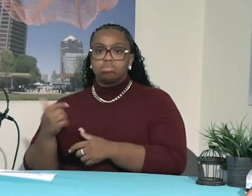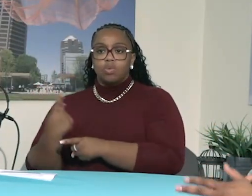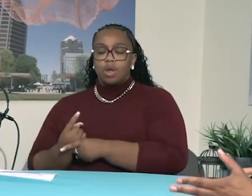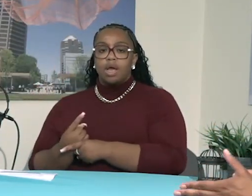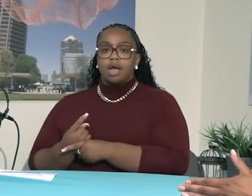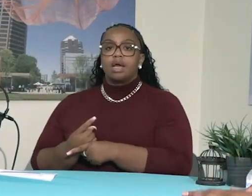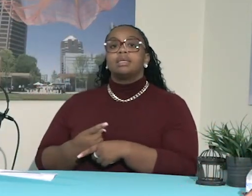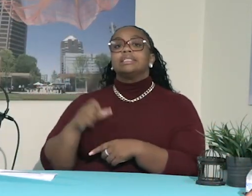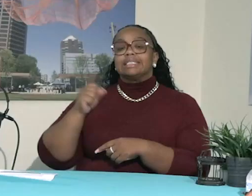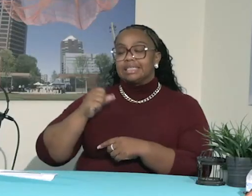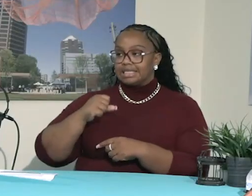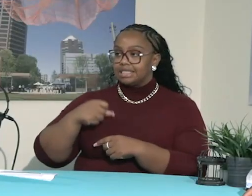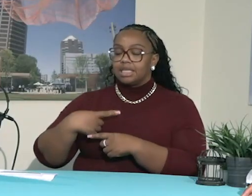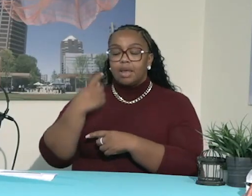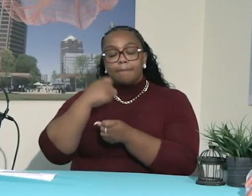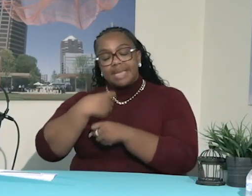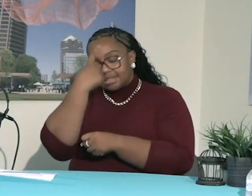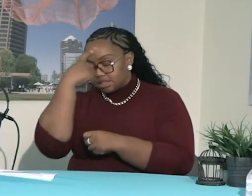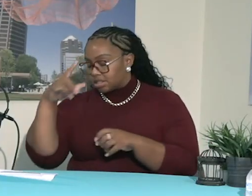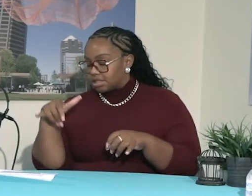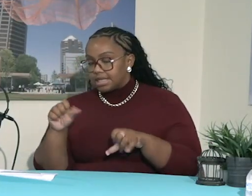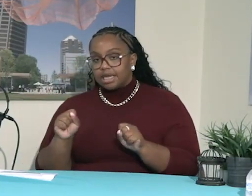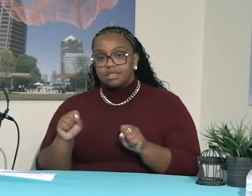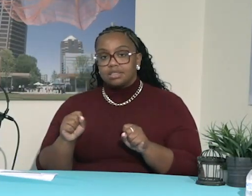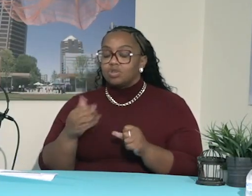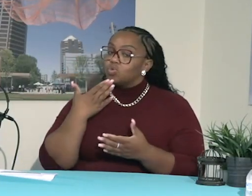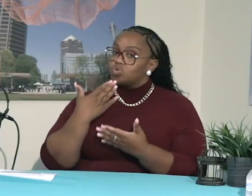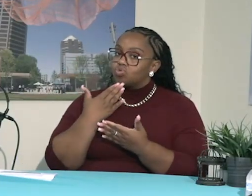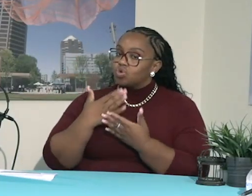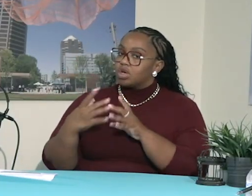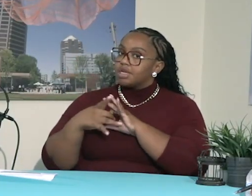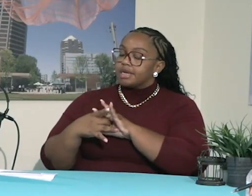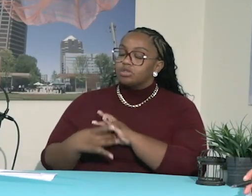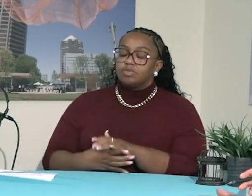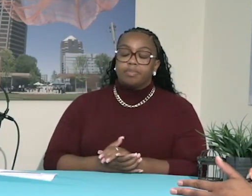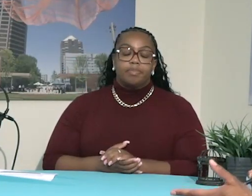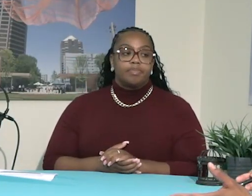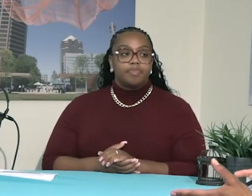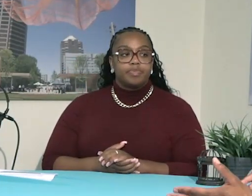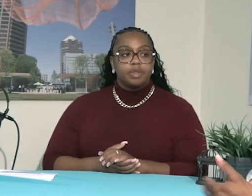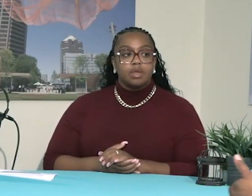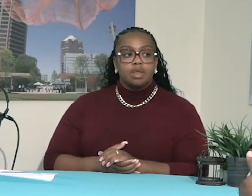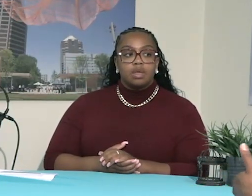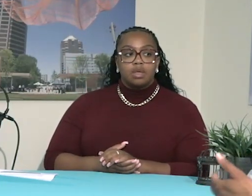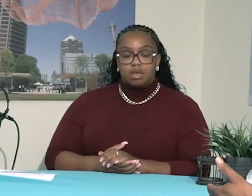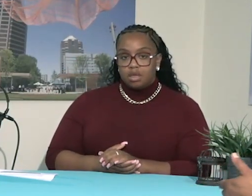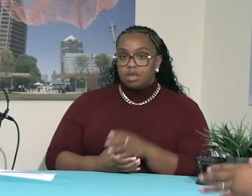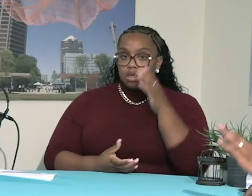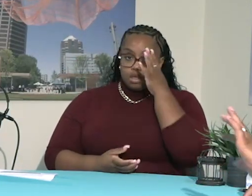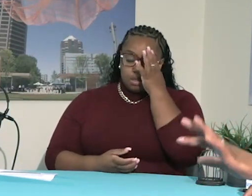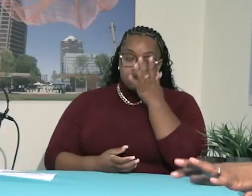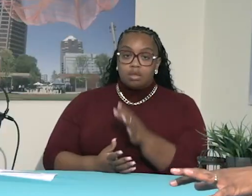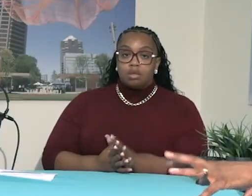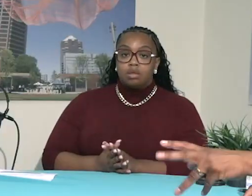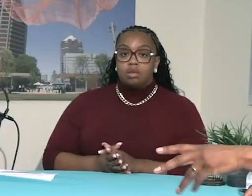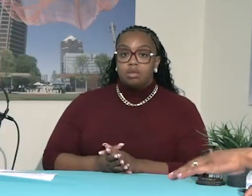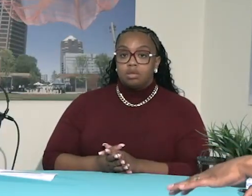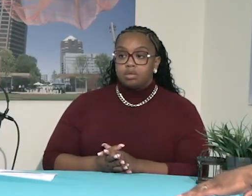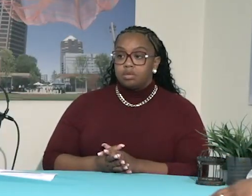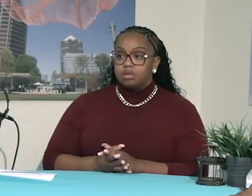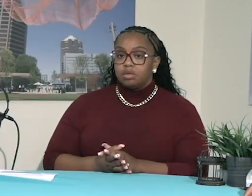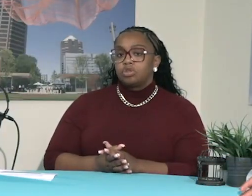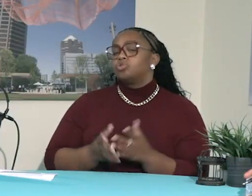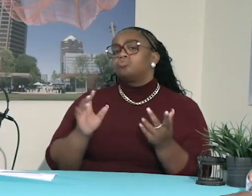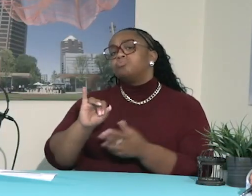Right. Yes. So it makes sense. Absolutely. Makes sense. Absolutely. Good call on that one. Yes. How can I'm a listener listening on